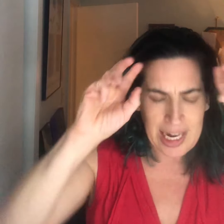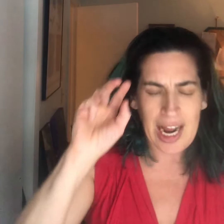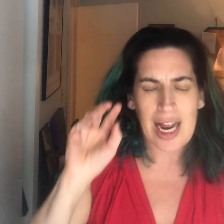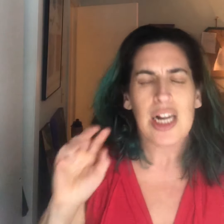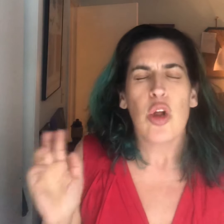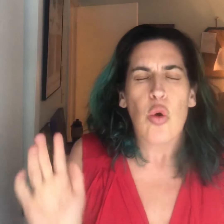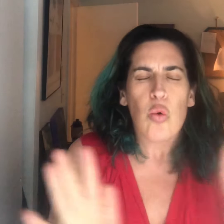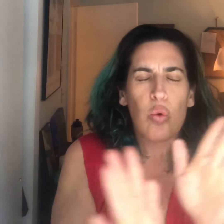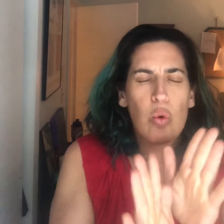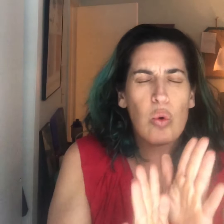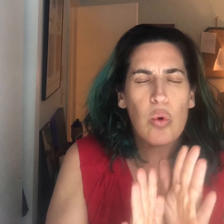Music